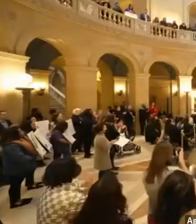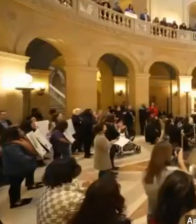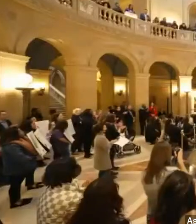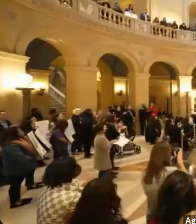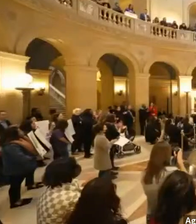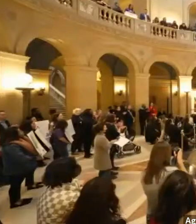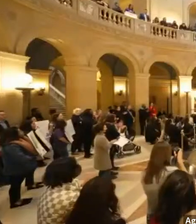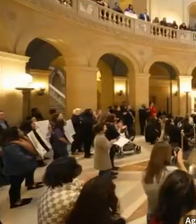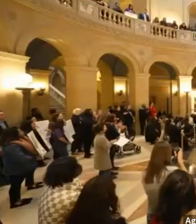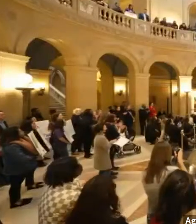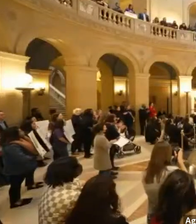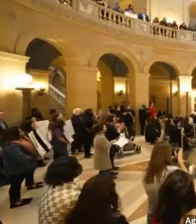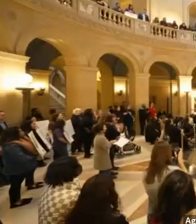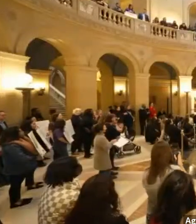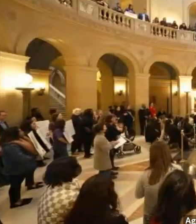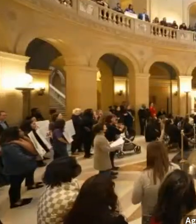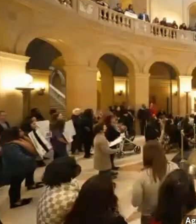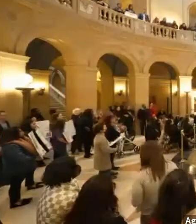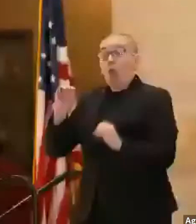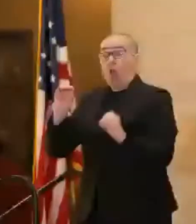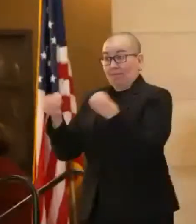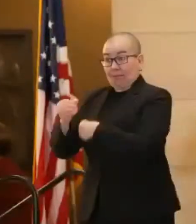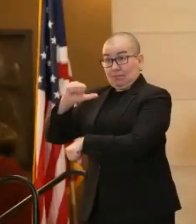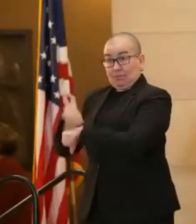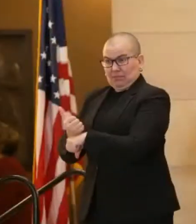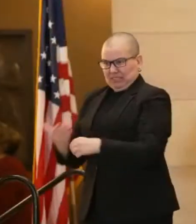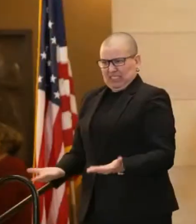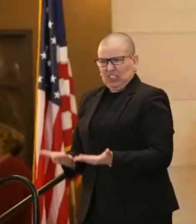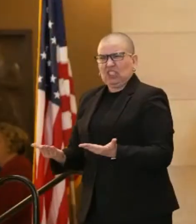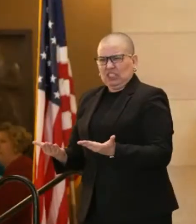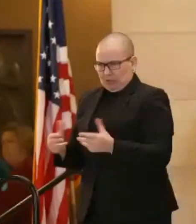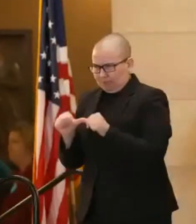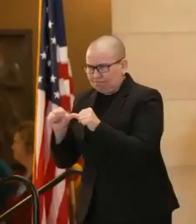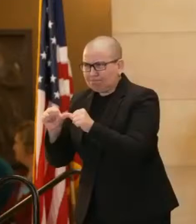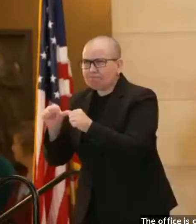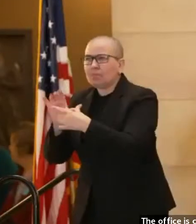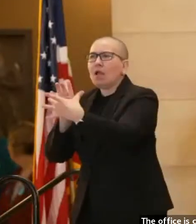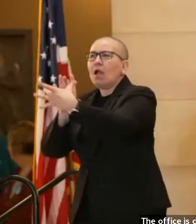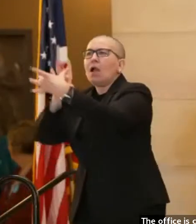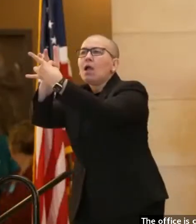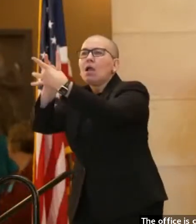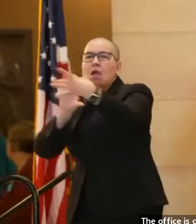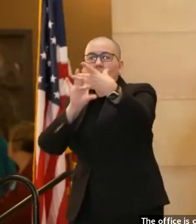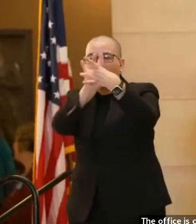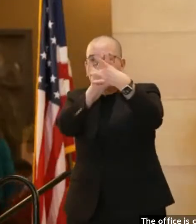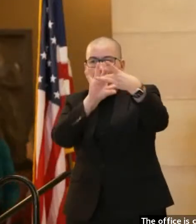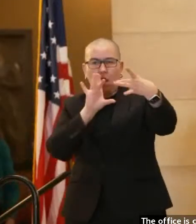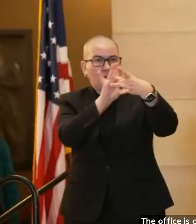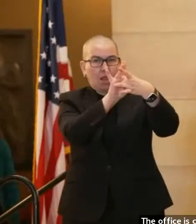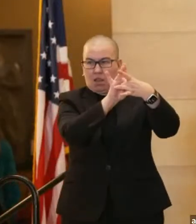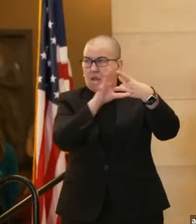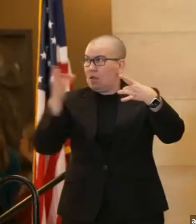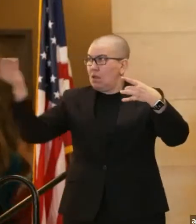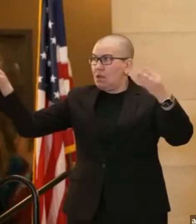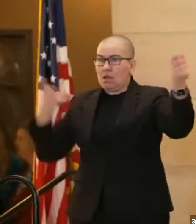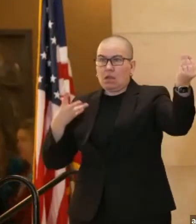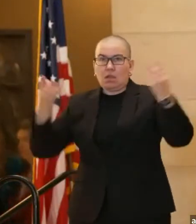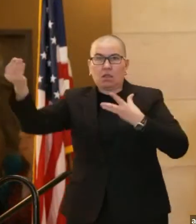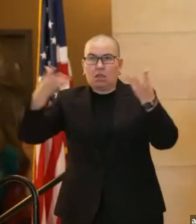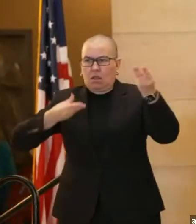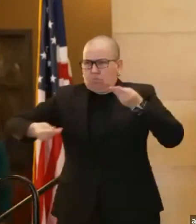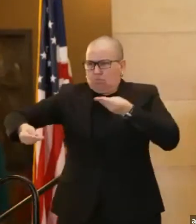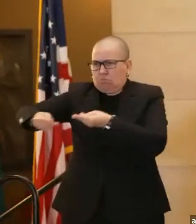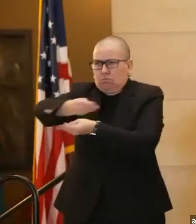The office is continuing to build those relationships and working towards the valid data collection and access to